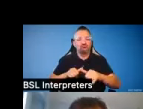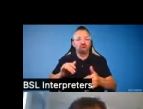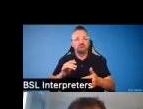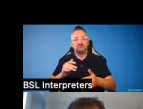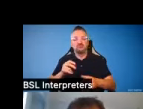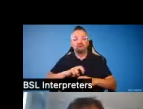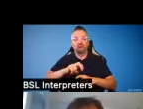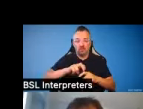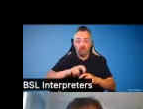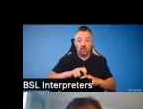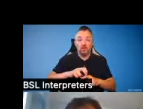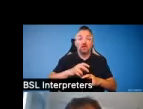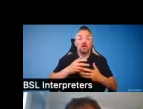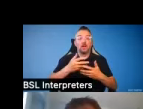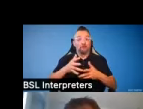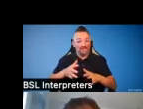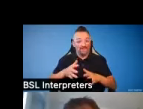linked with animals.